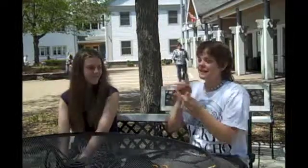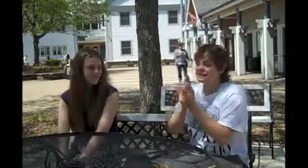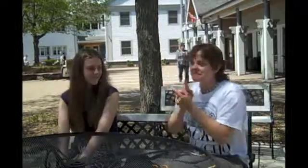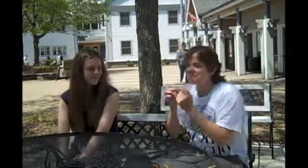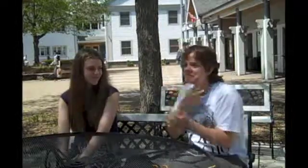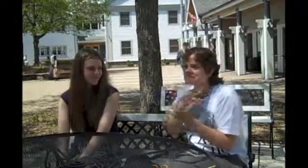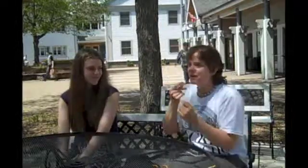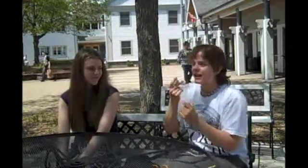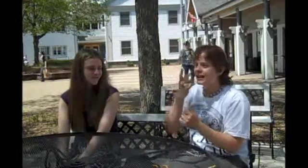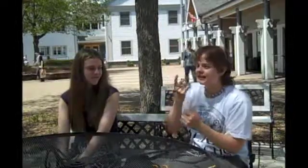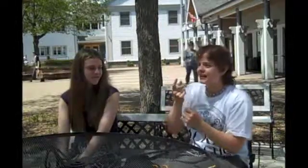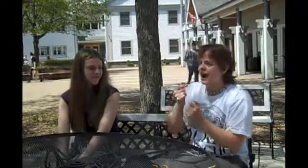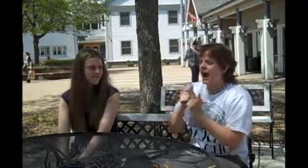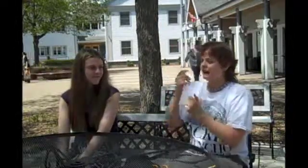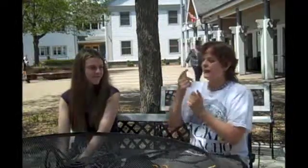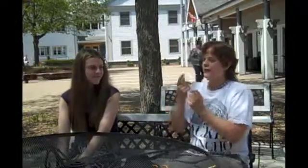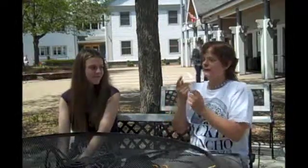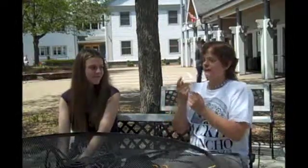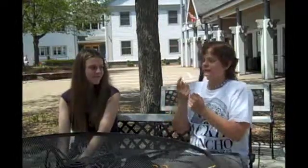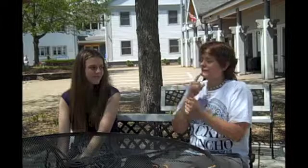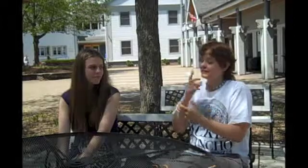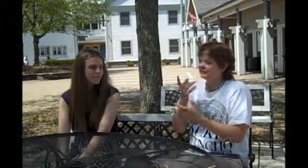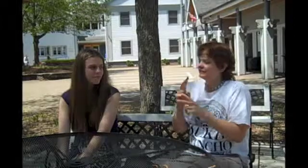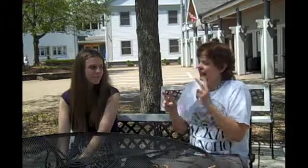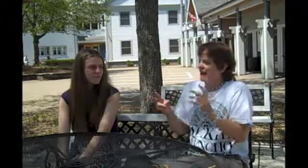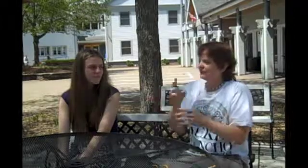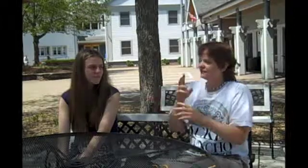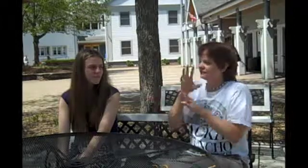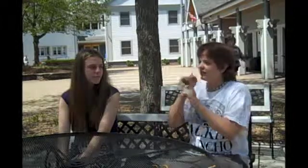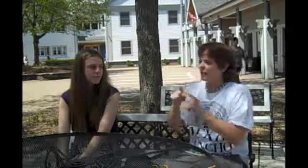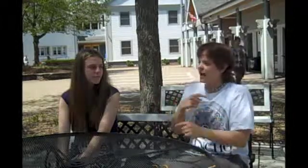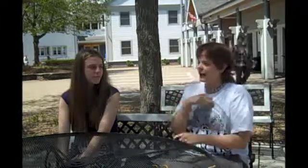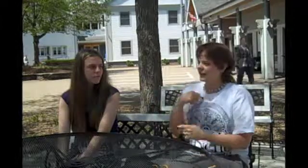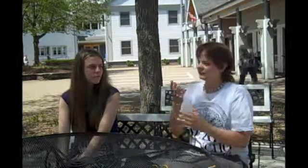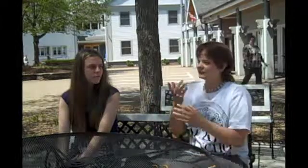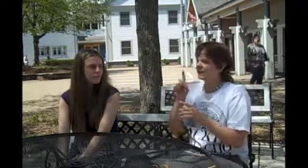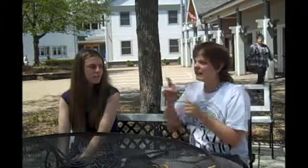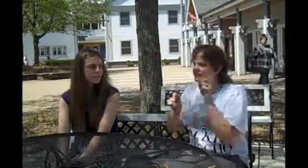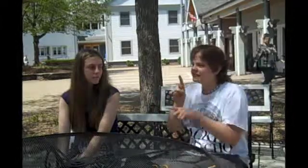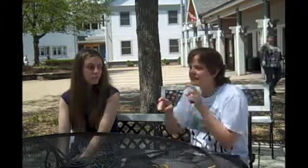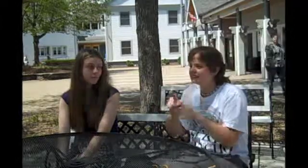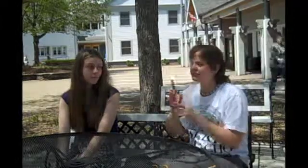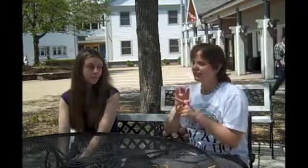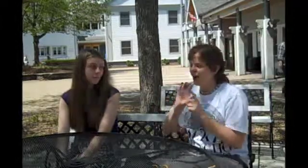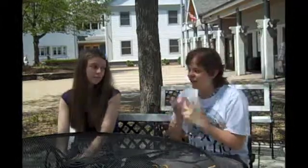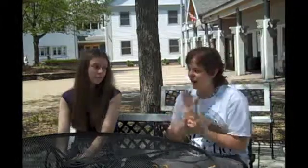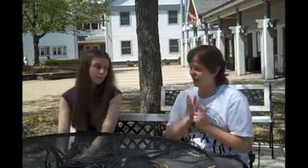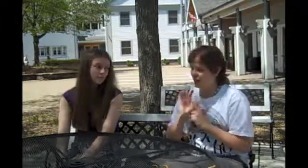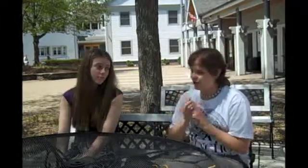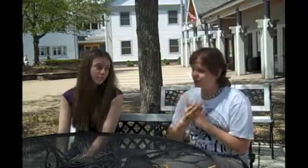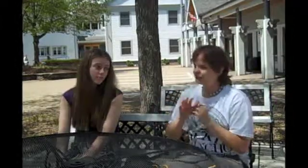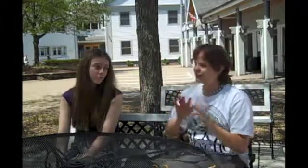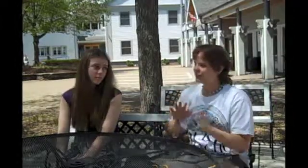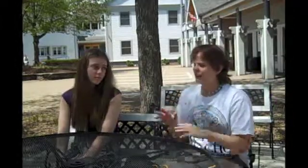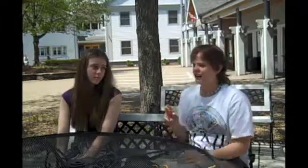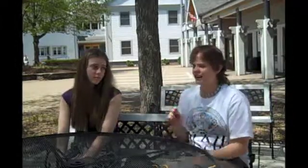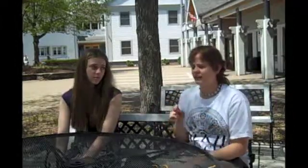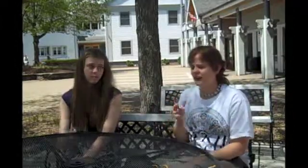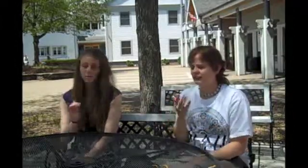meet us, and they were really curious about our culture, and we were interested about Chinese culture. It was a